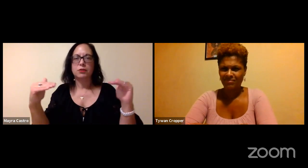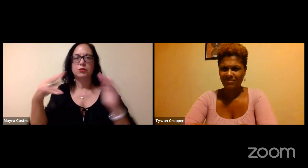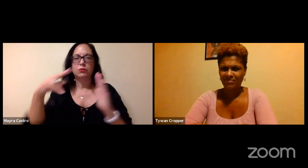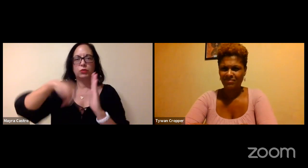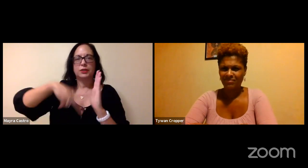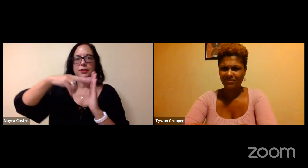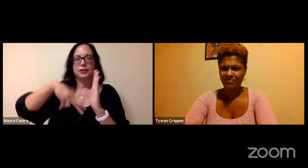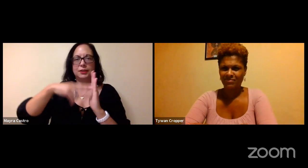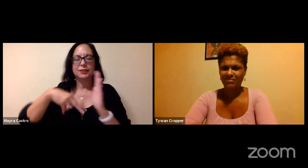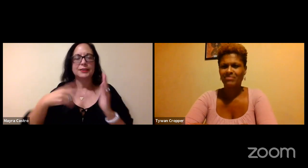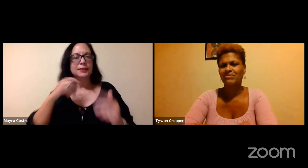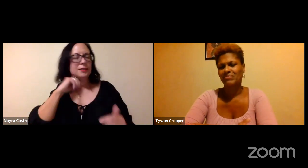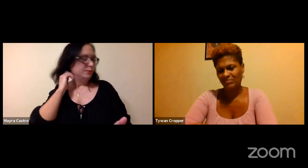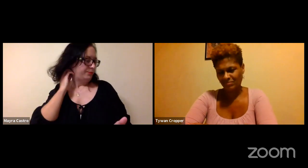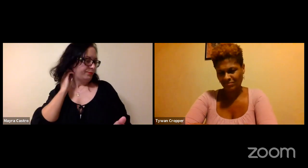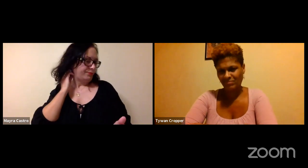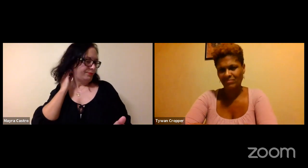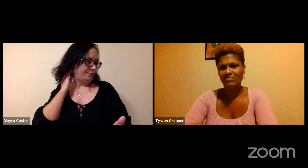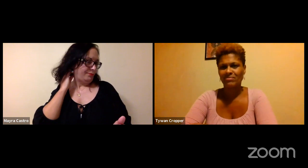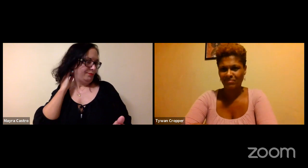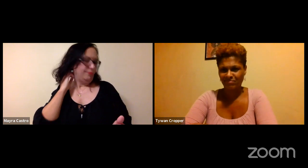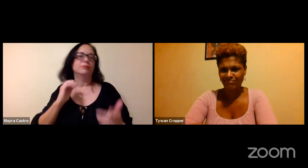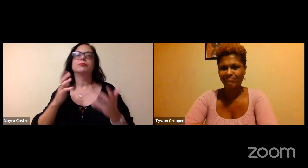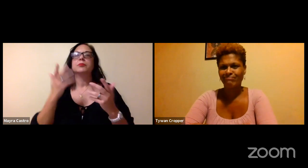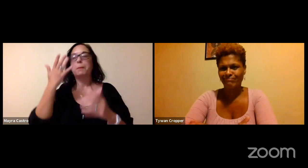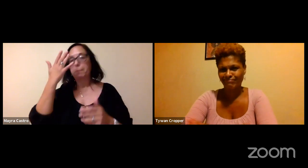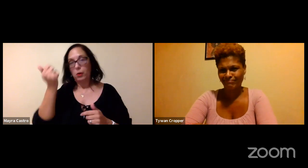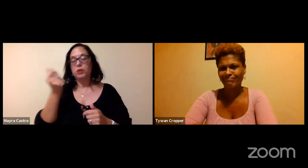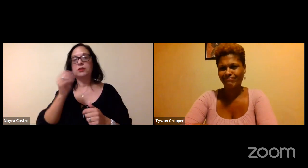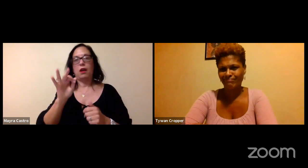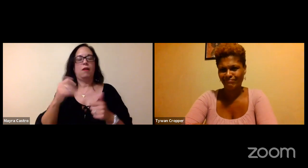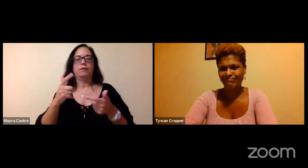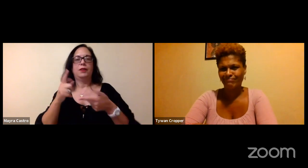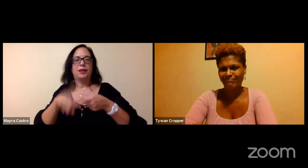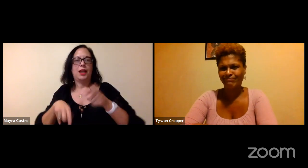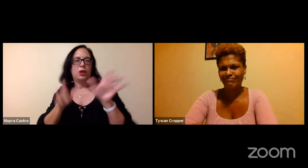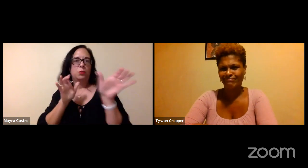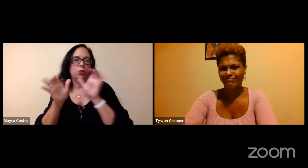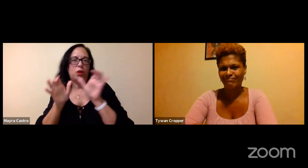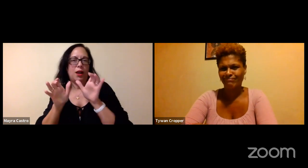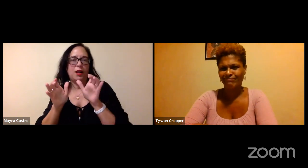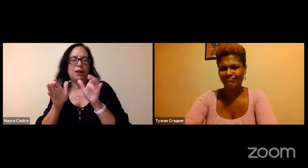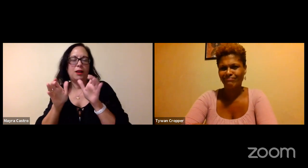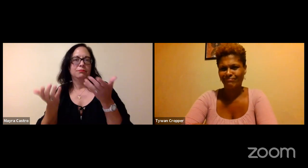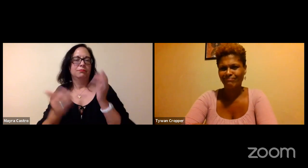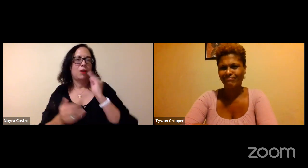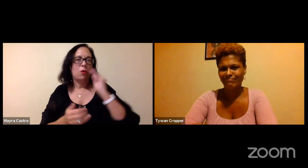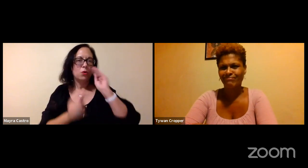I was probably only at a 2nd or 3rd grade reading level.